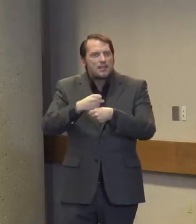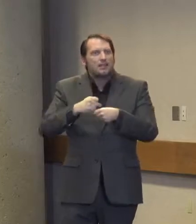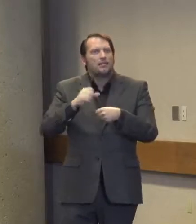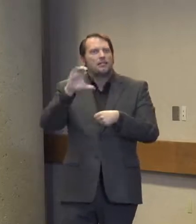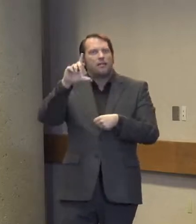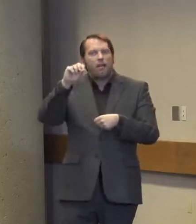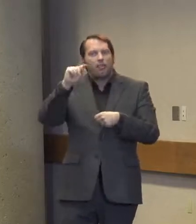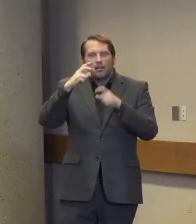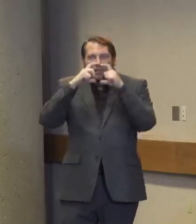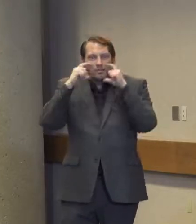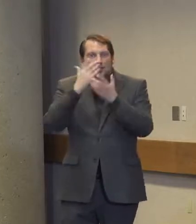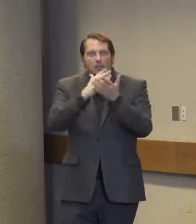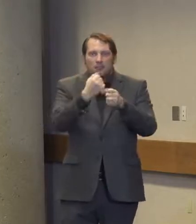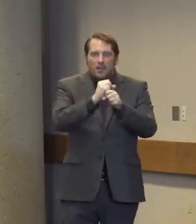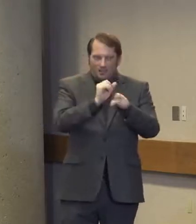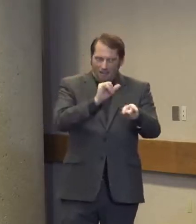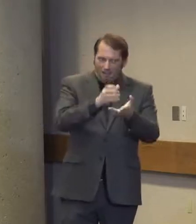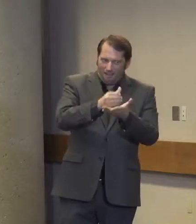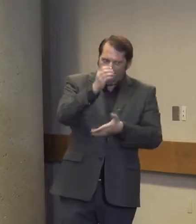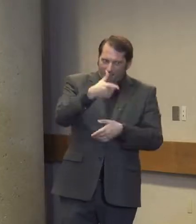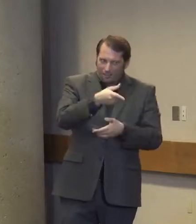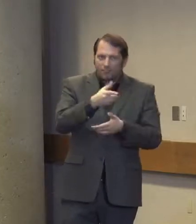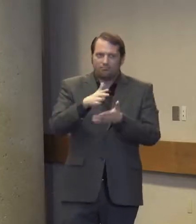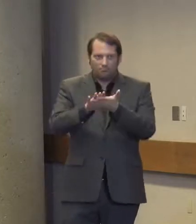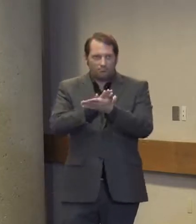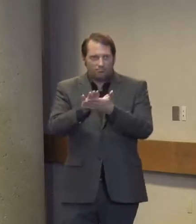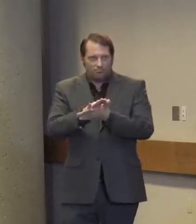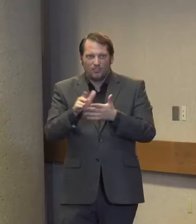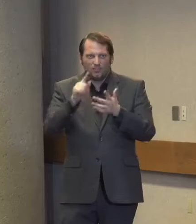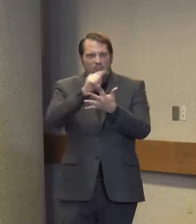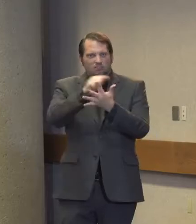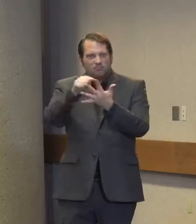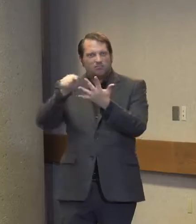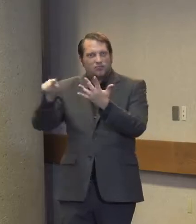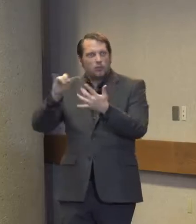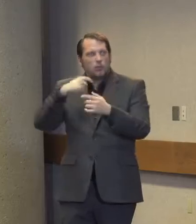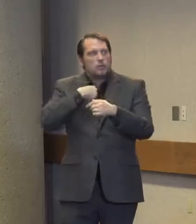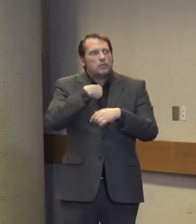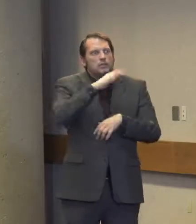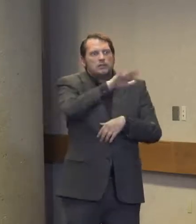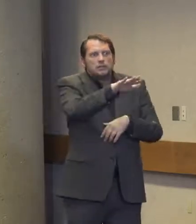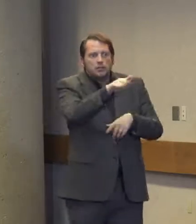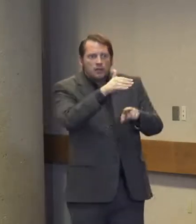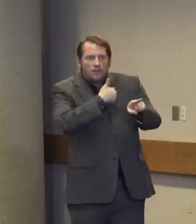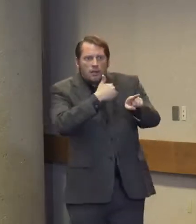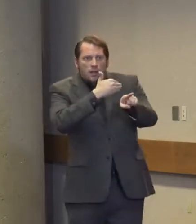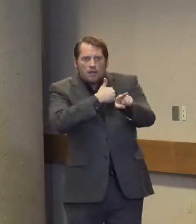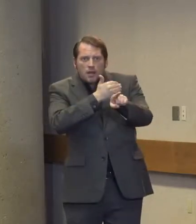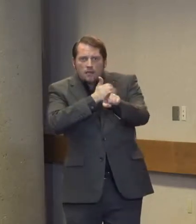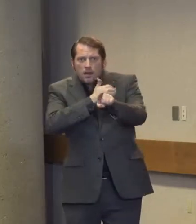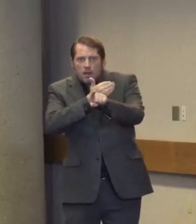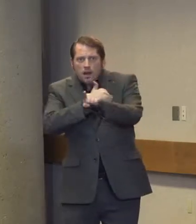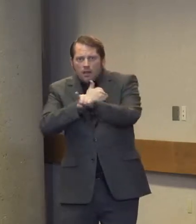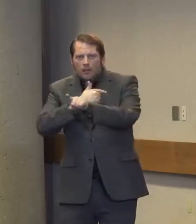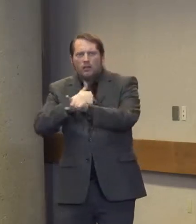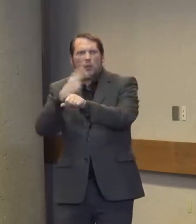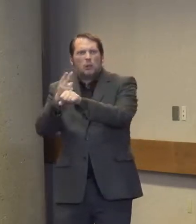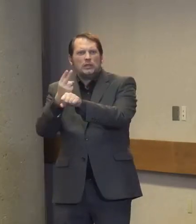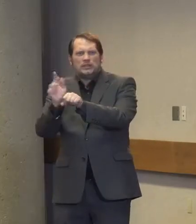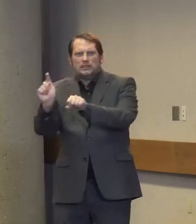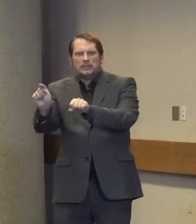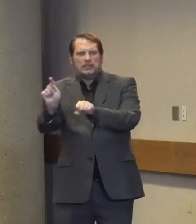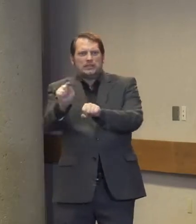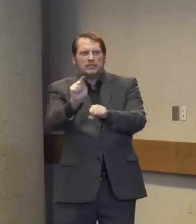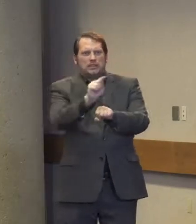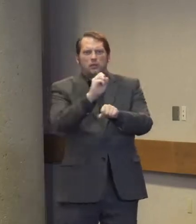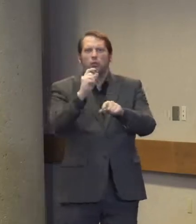board to try and increase the amount of resources that we have in Montgomery County to protect our responders, but also in turn protect our nonprofit community